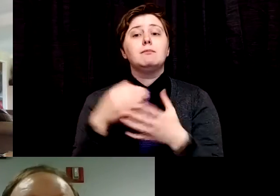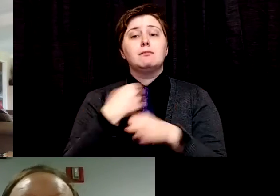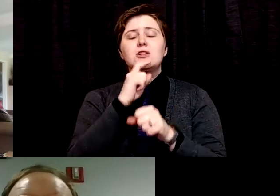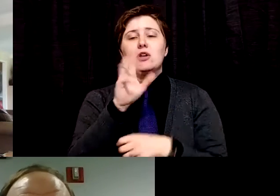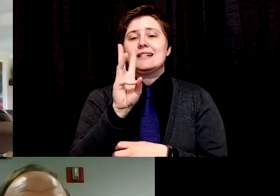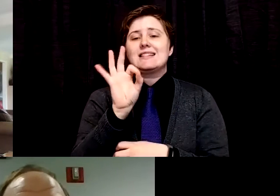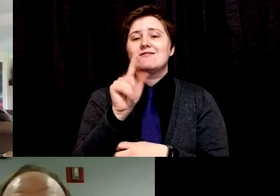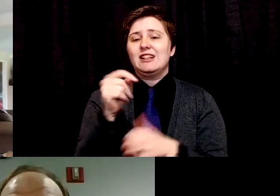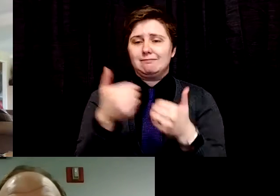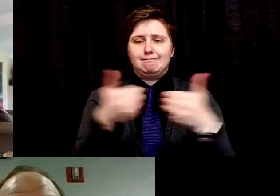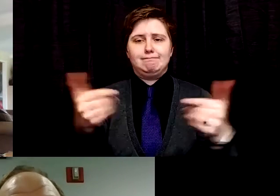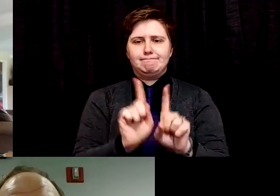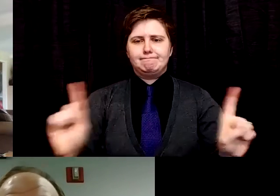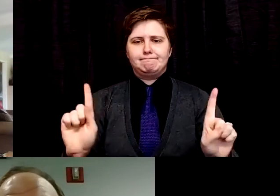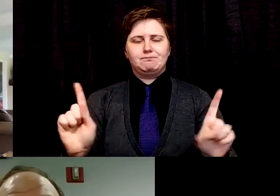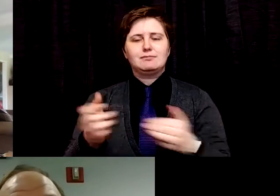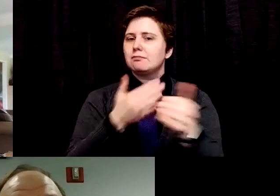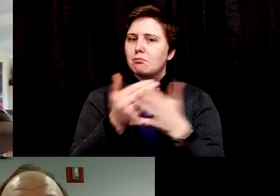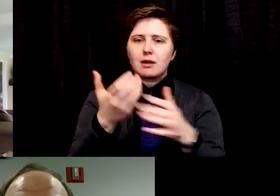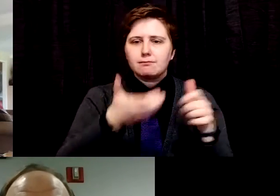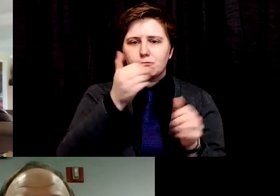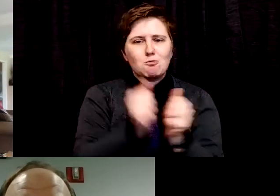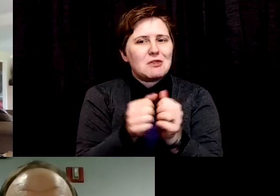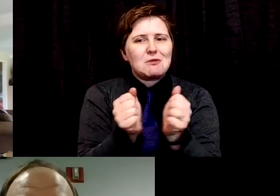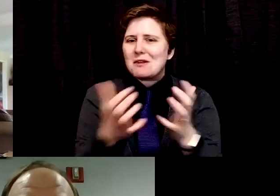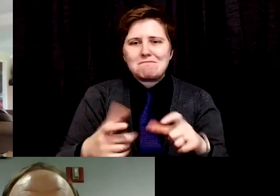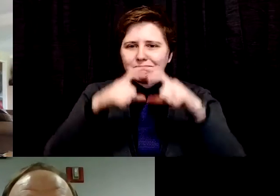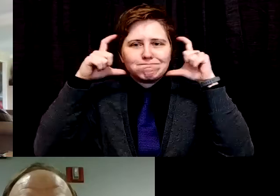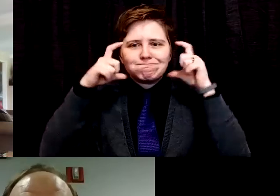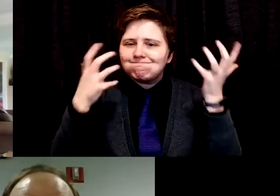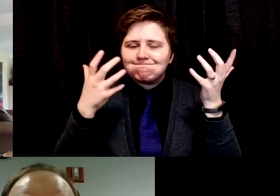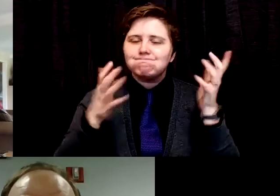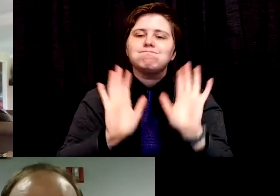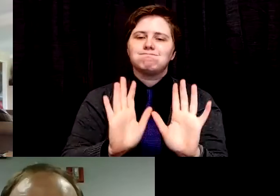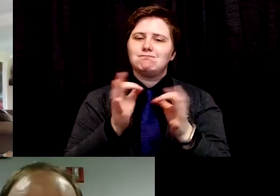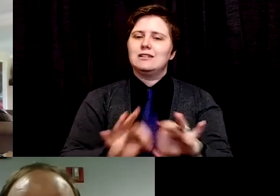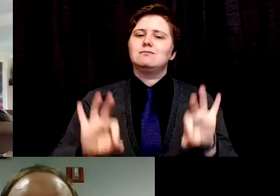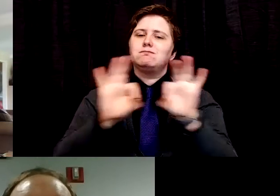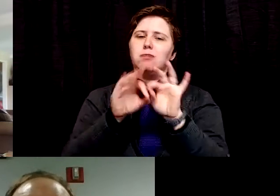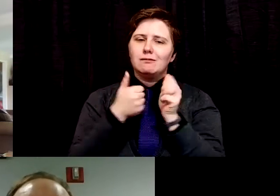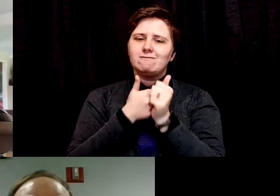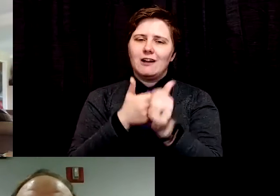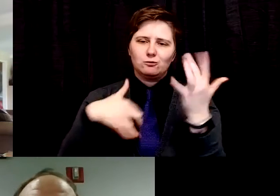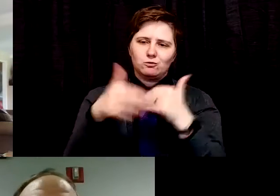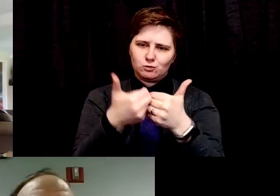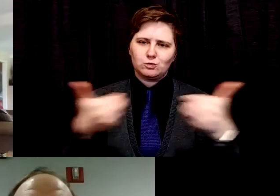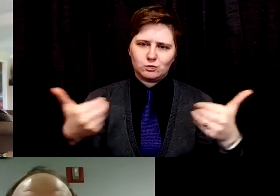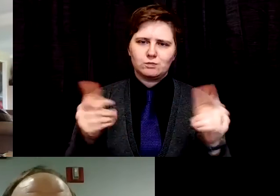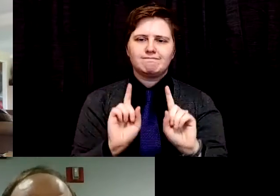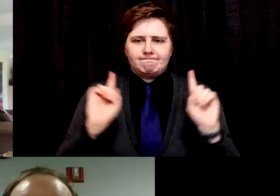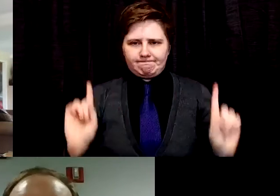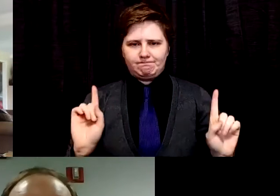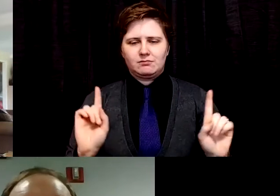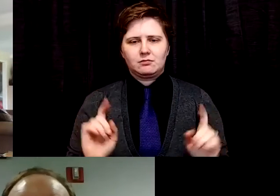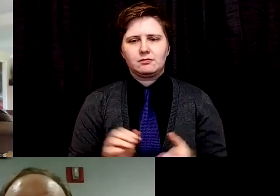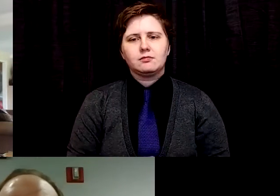6-foot separation. It does not matter if you have that mask on or not. Again, it is really important to continue that social distancing. Do not put one of